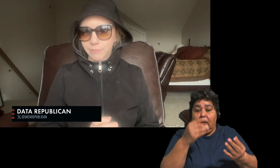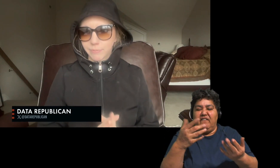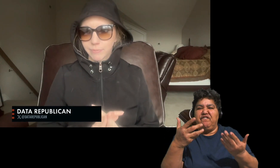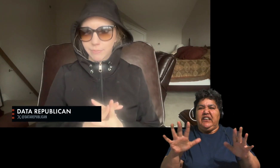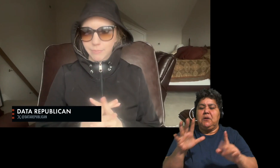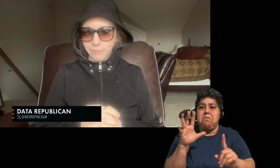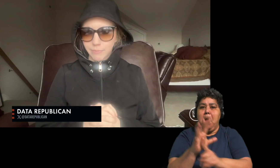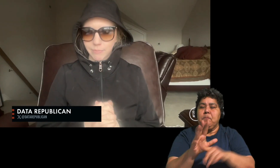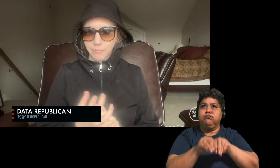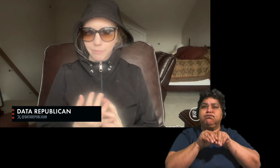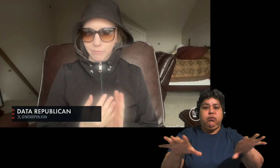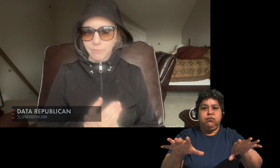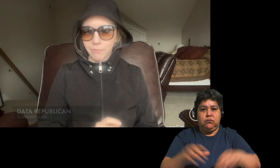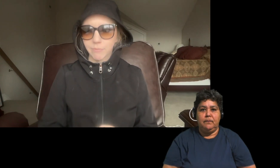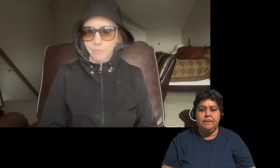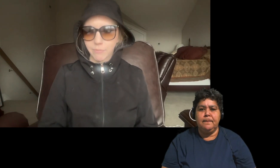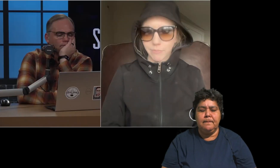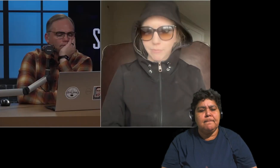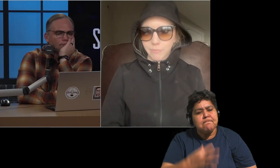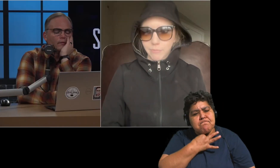very popular and went absolutely viral.